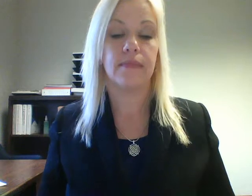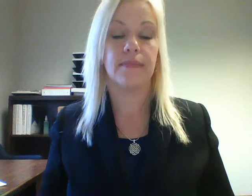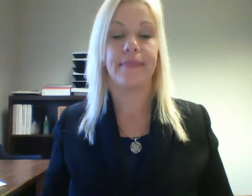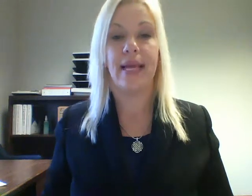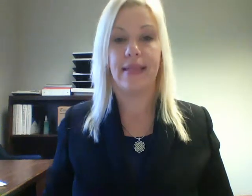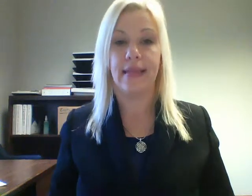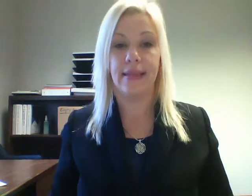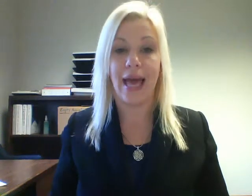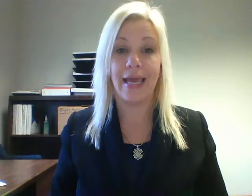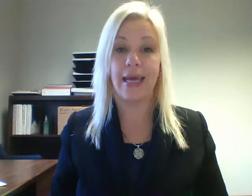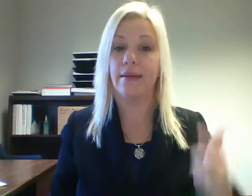And then like.